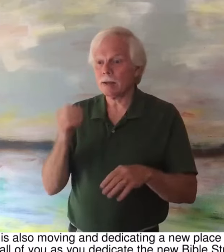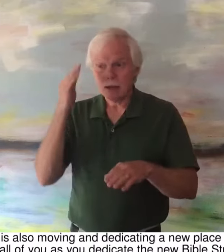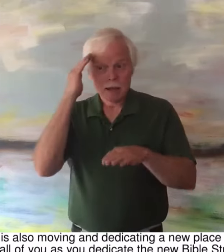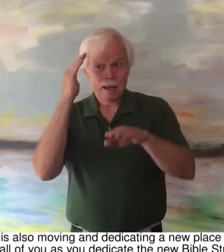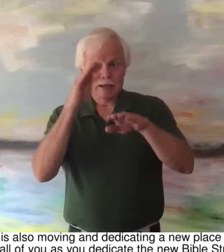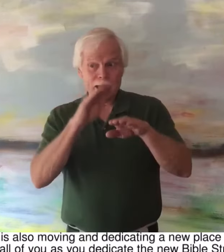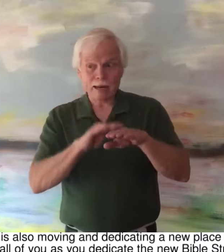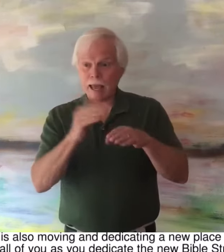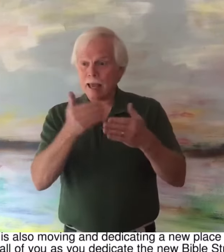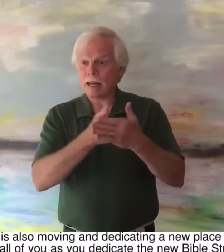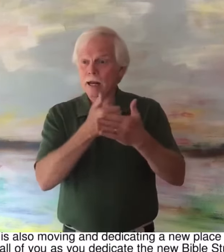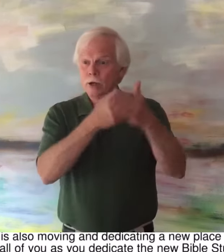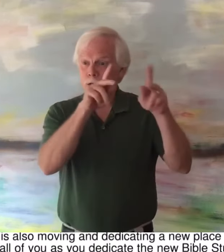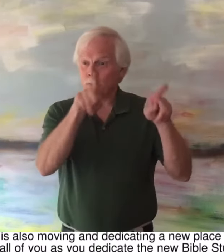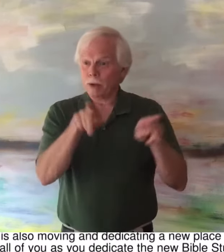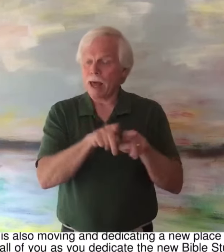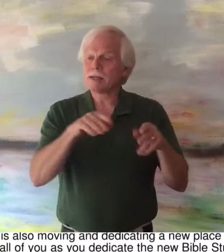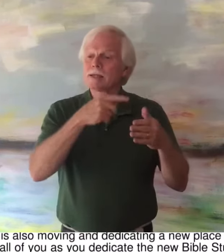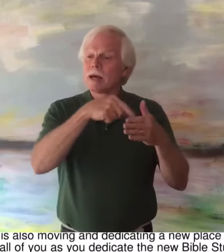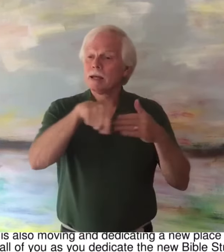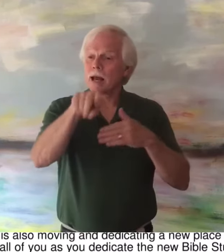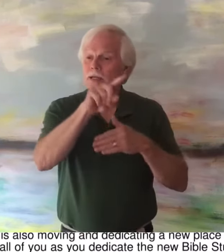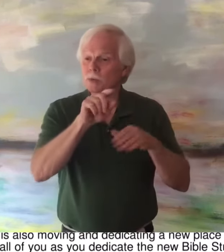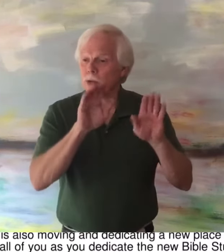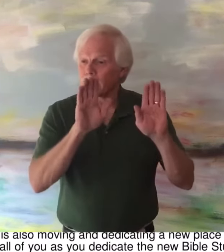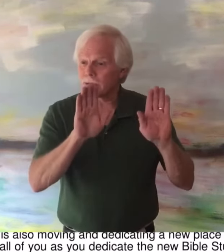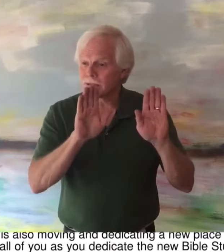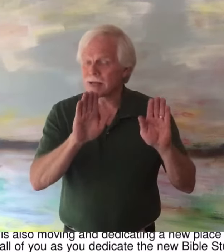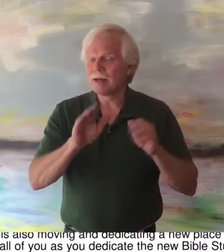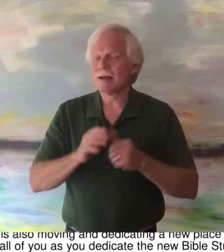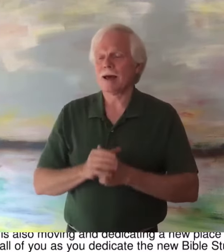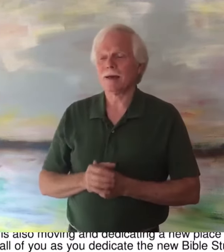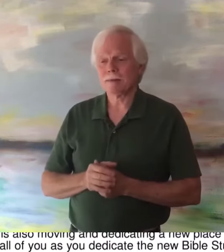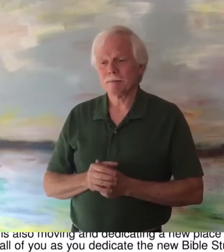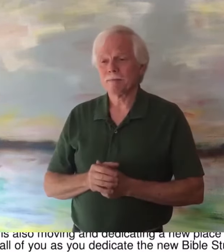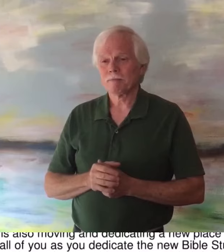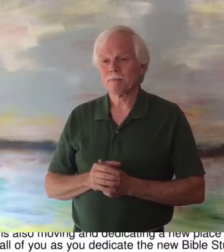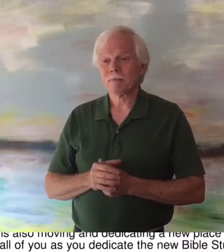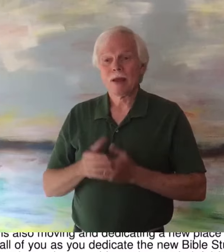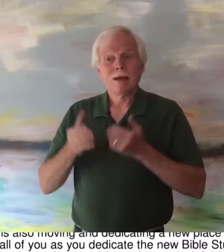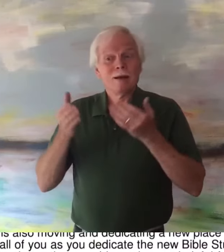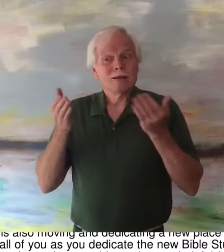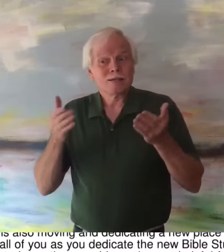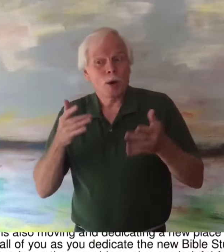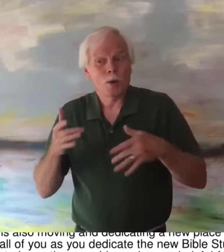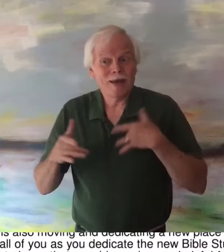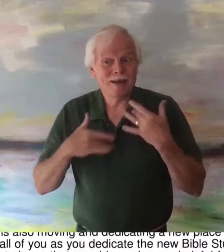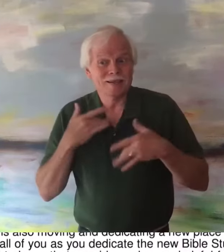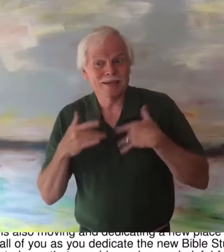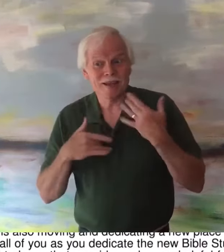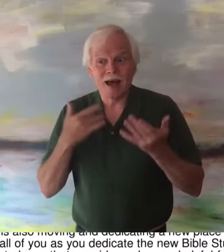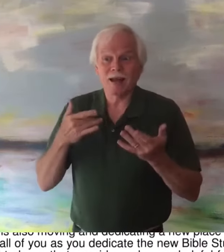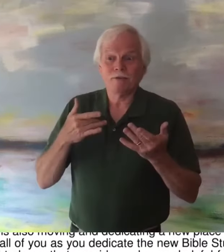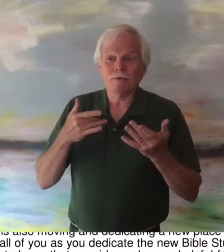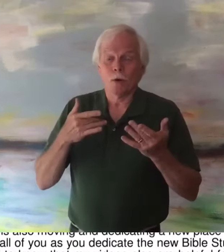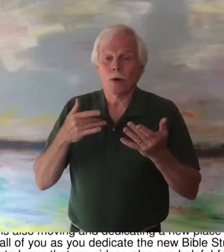dedicating a new place next week, Sunday. So it is exciting for